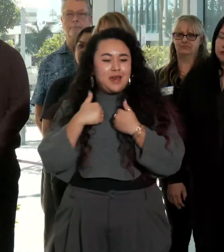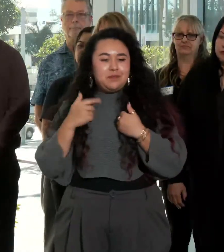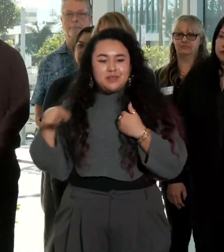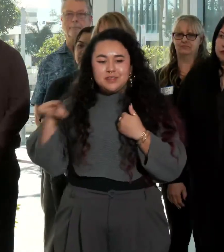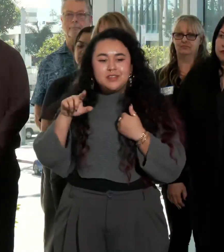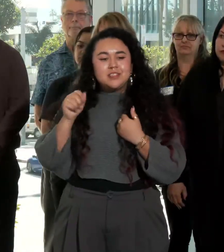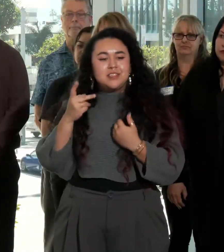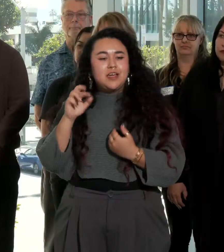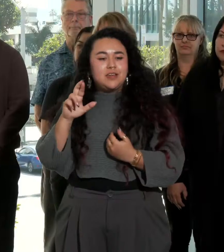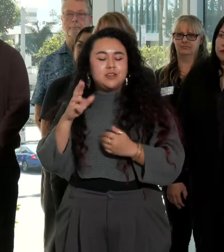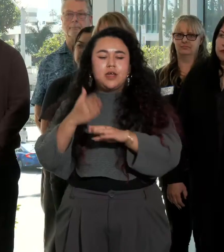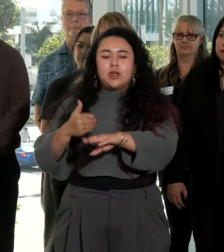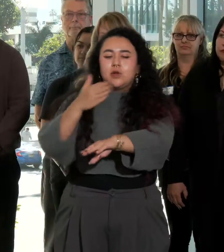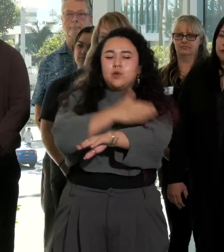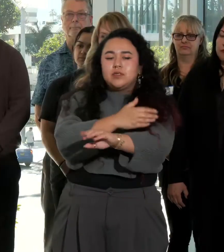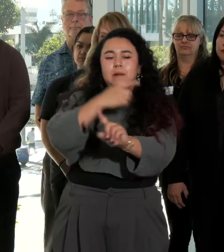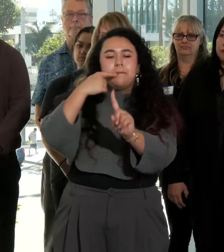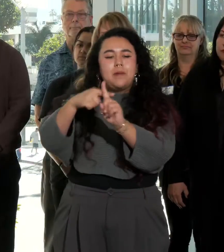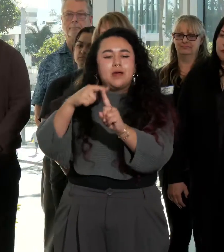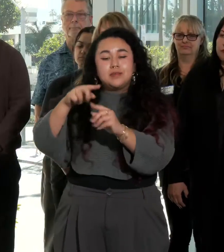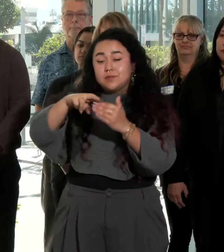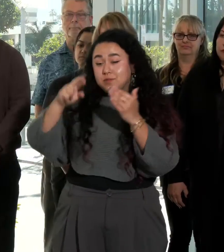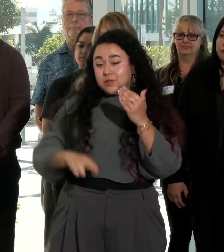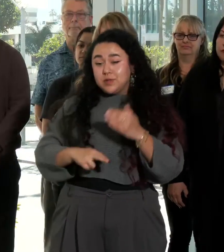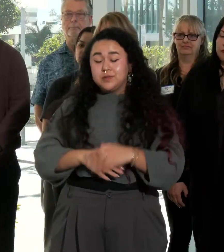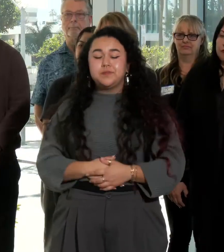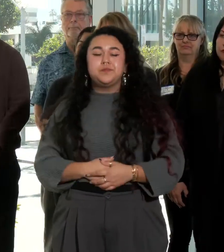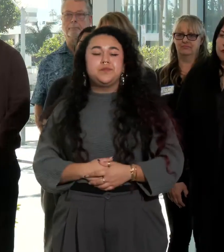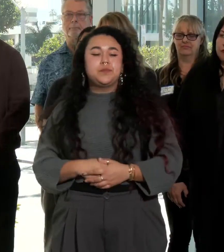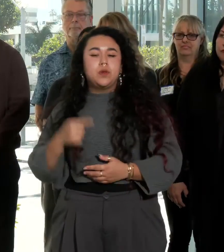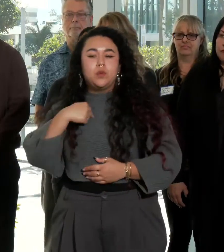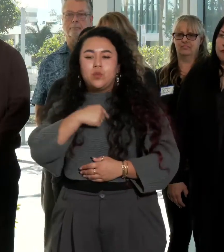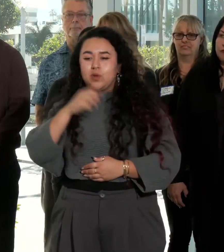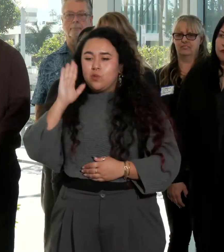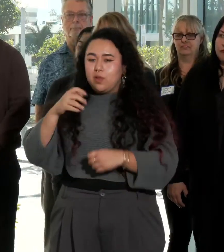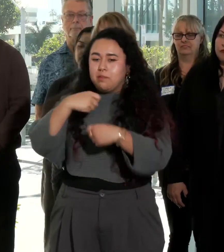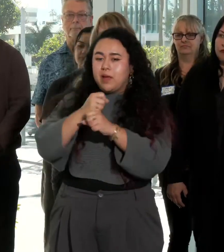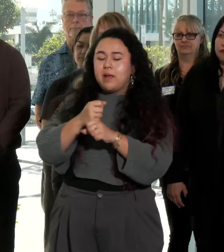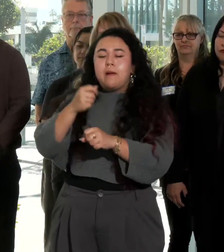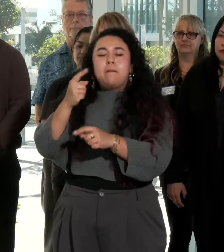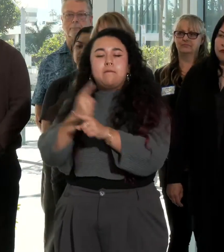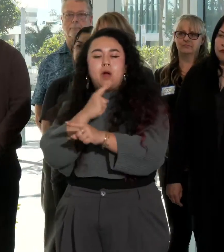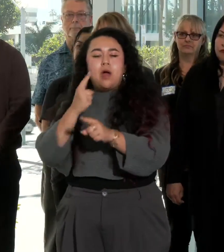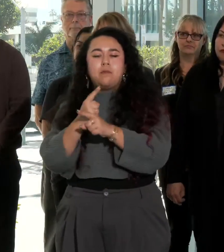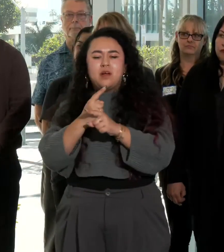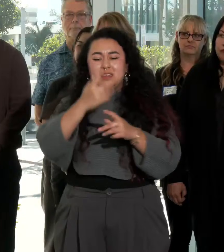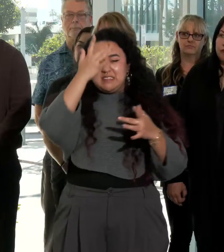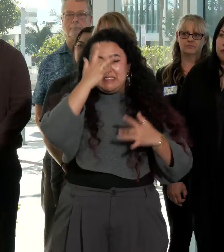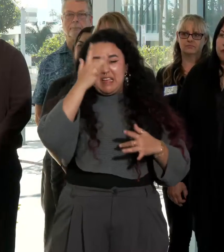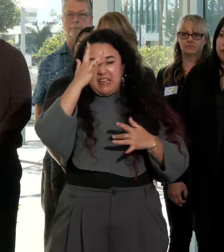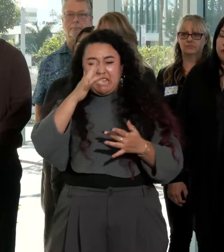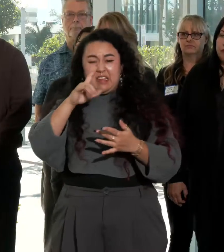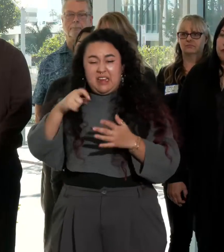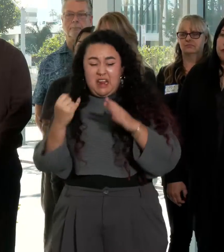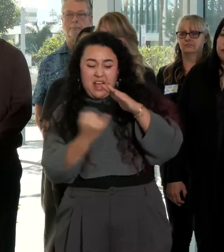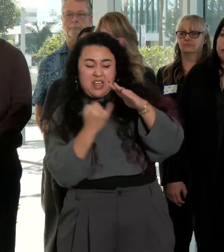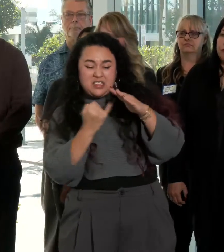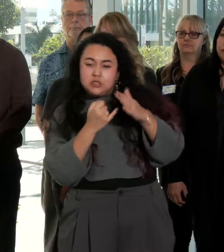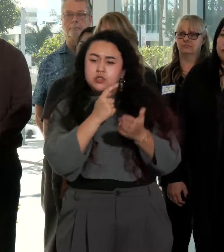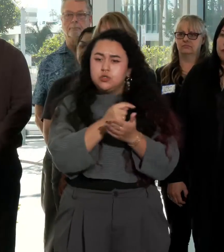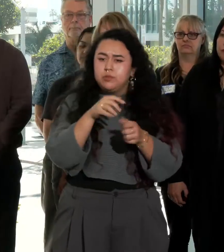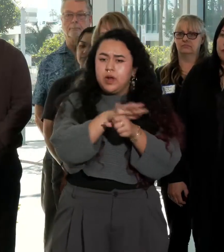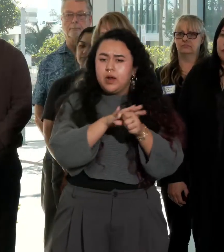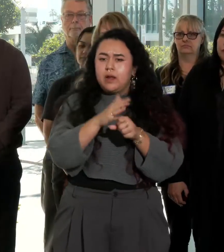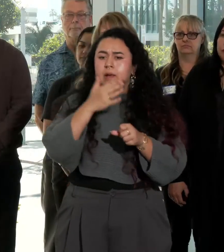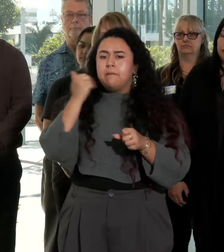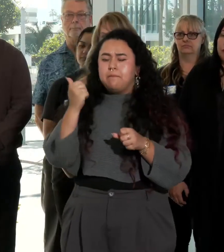and increasing positive outcomes. We will create proper isolation and medical treatment areas to better